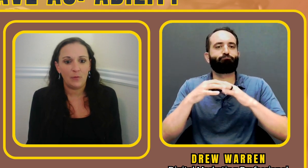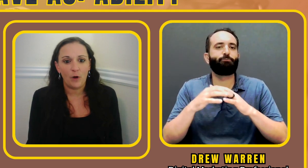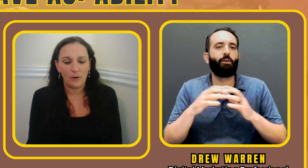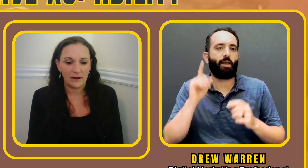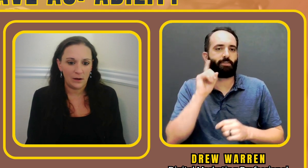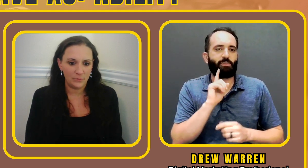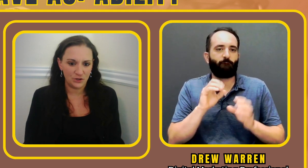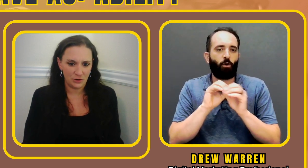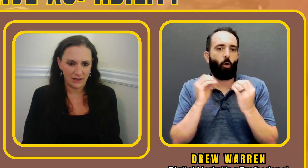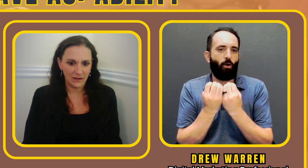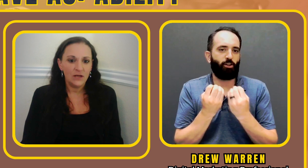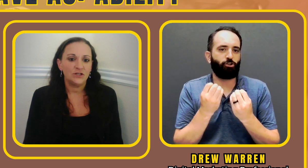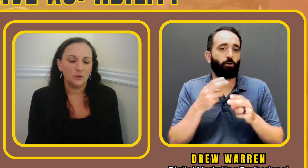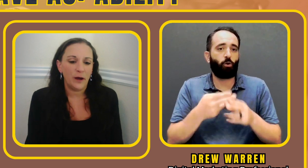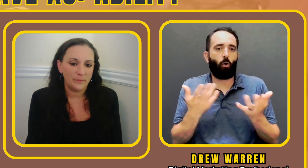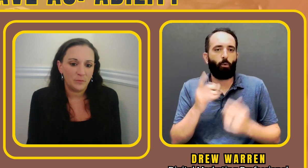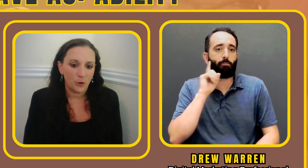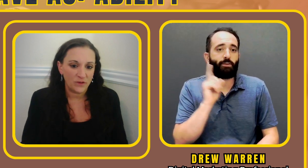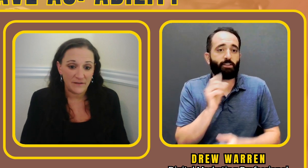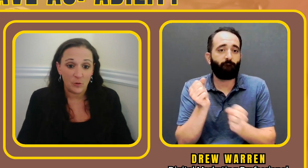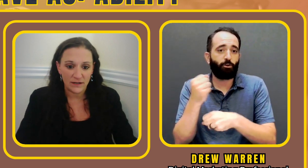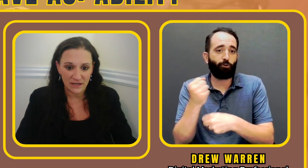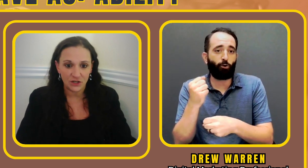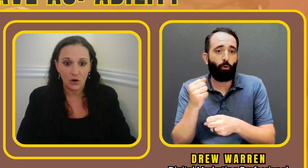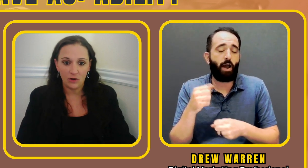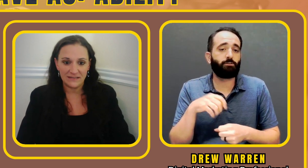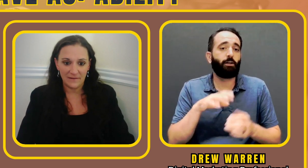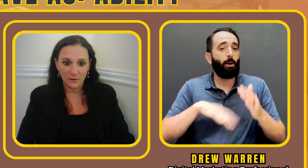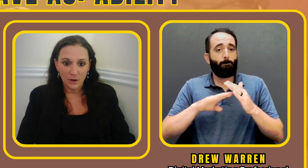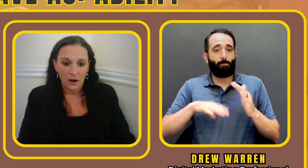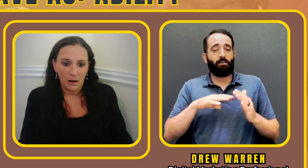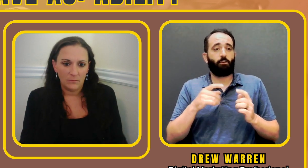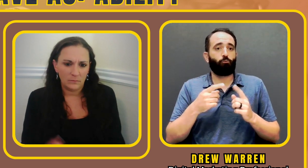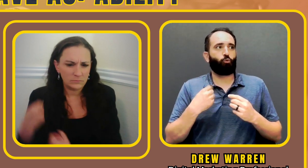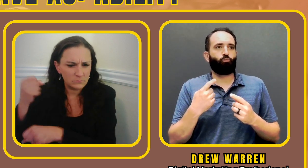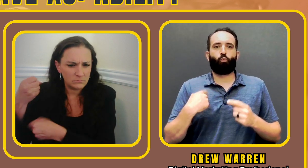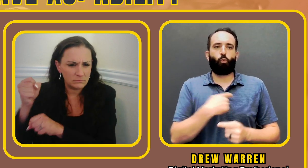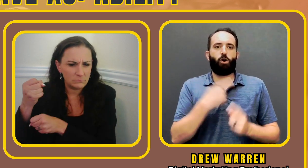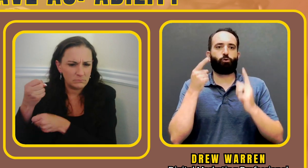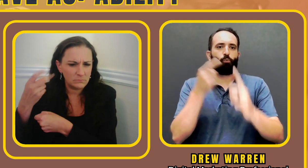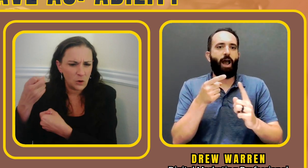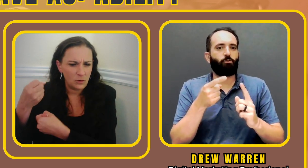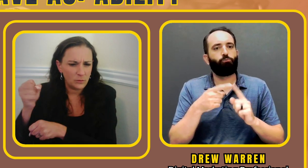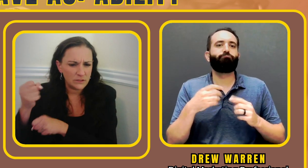currently, I'm just trying to work with a deaf organization called Deaf.